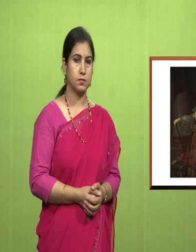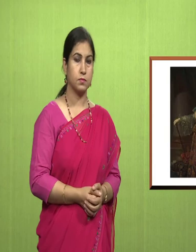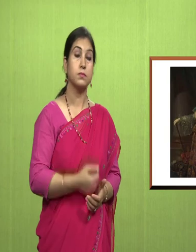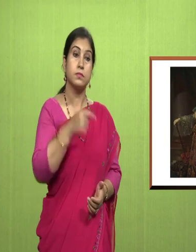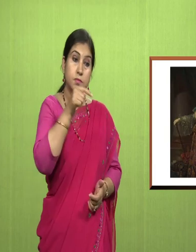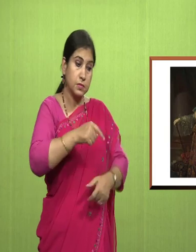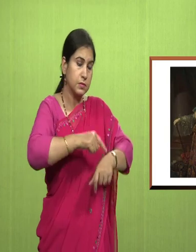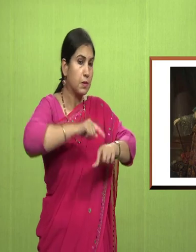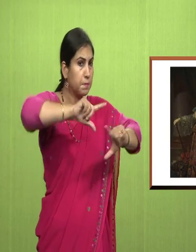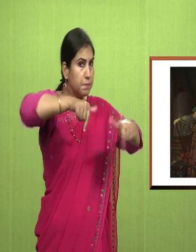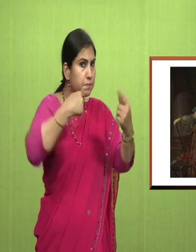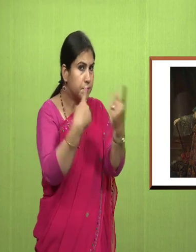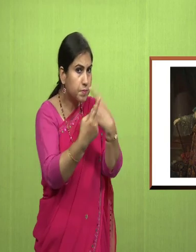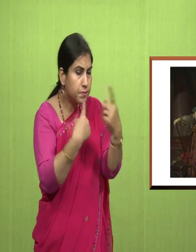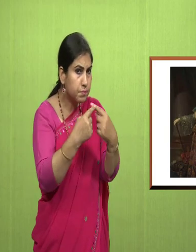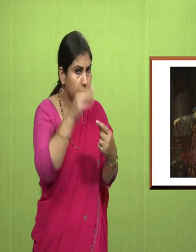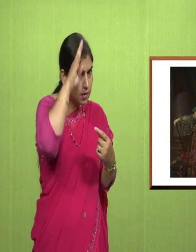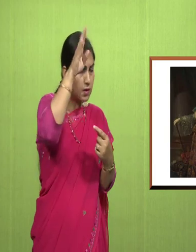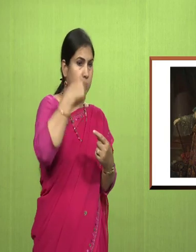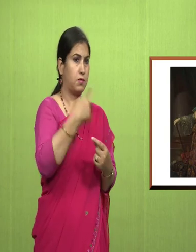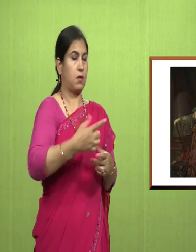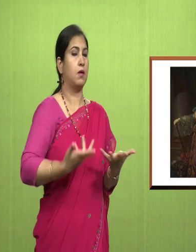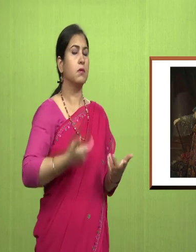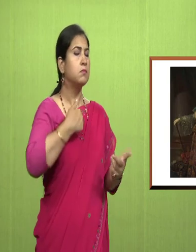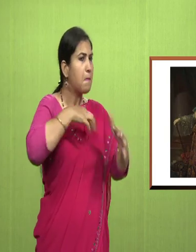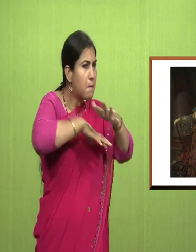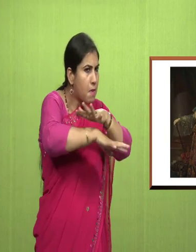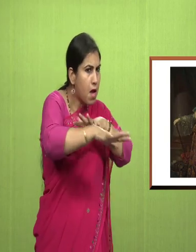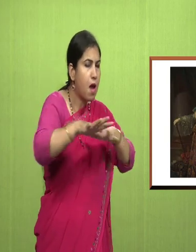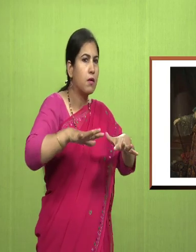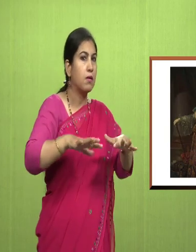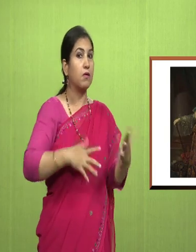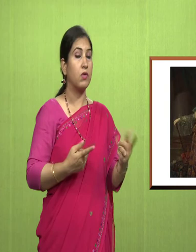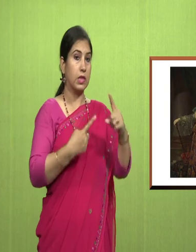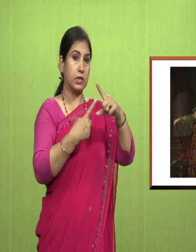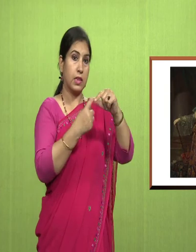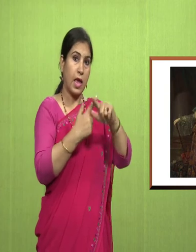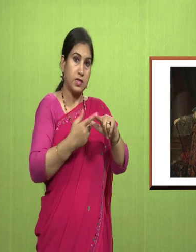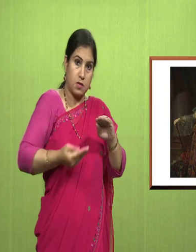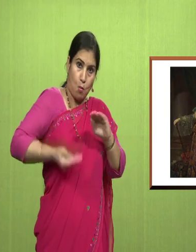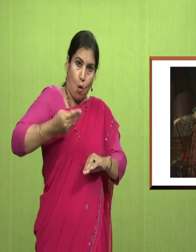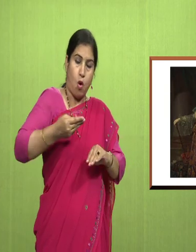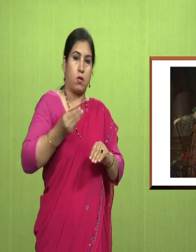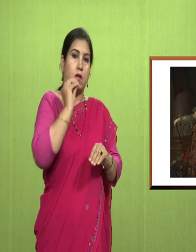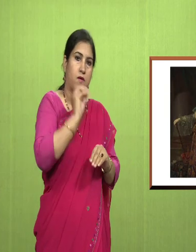During this meeting, the king told about his plan to introduce a new tax.